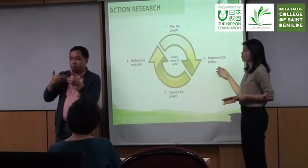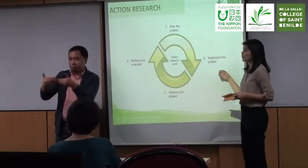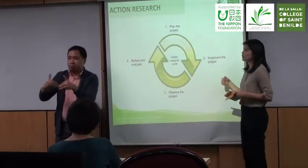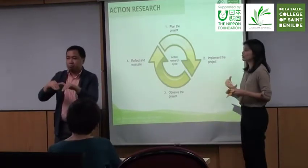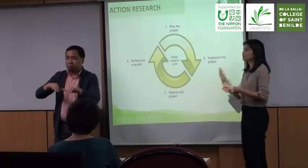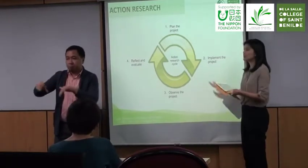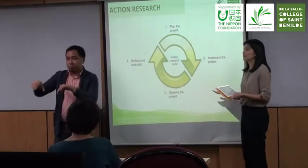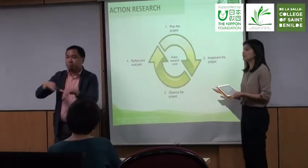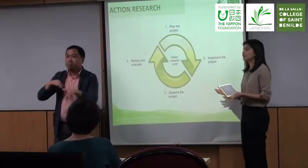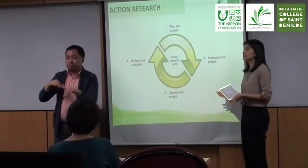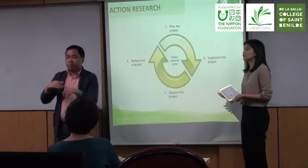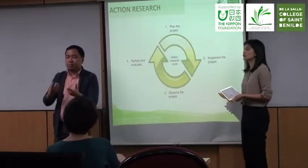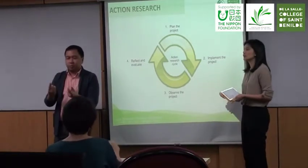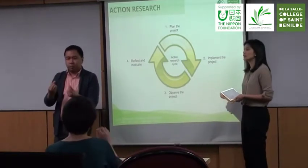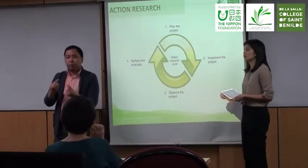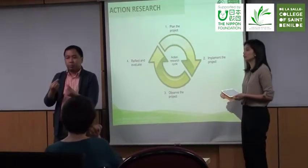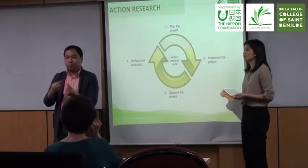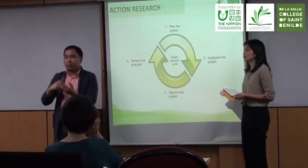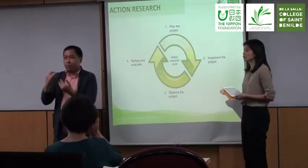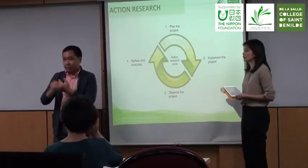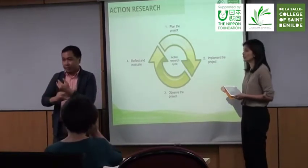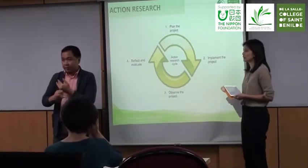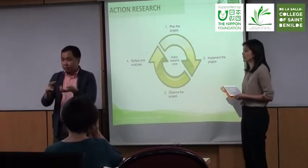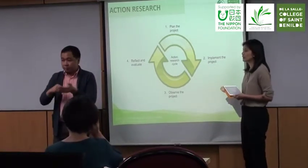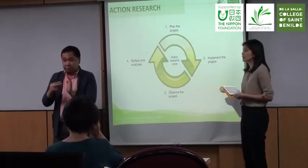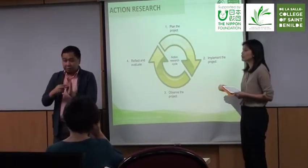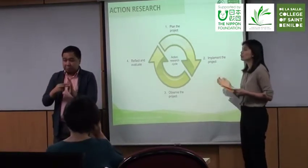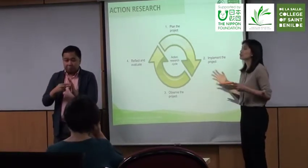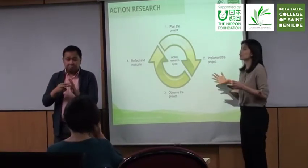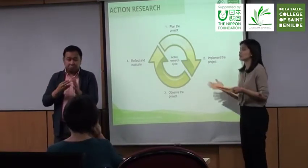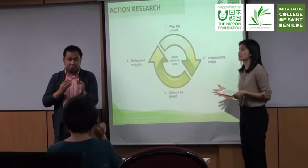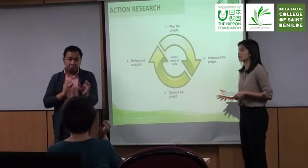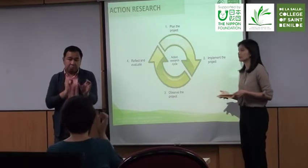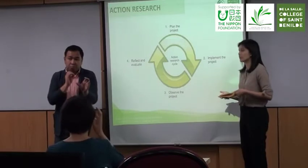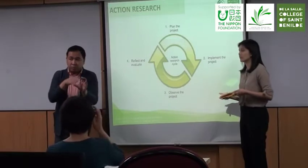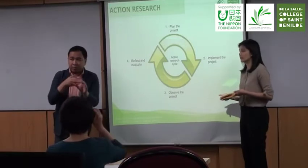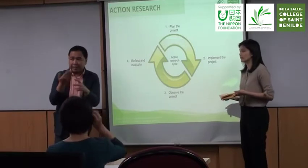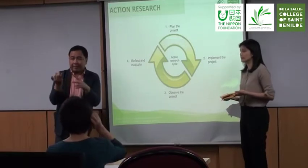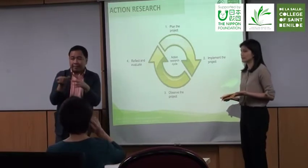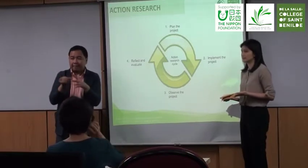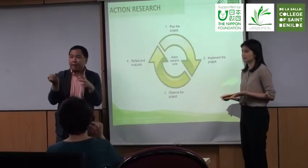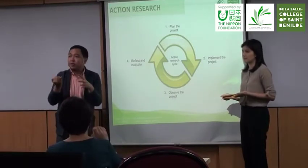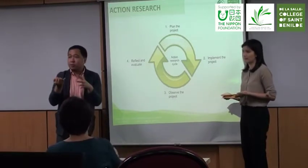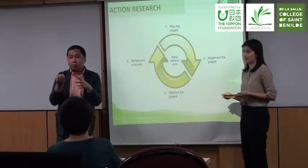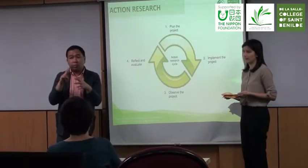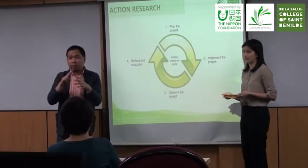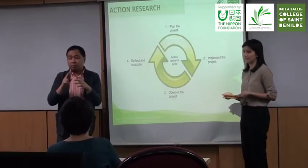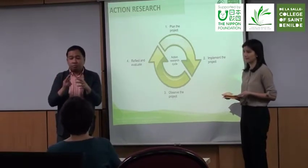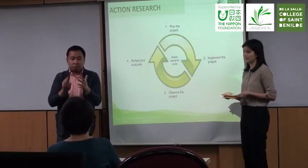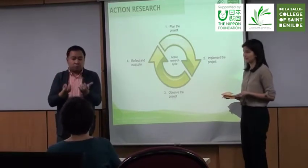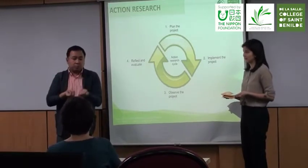So you introduce the intervention or you introduce the solutions to your problems.